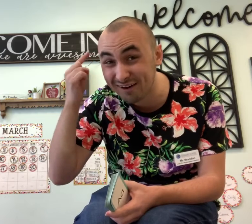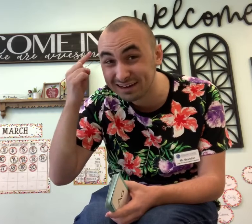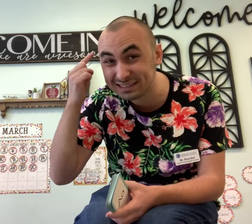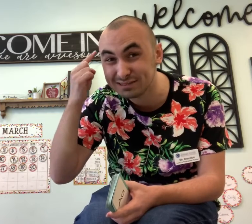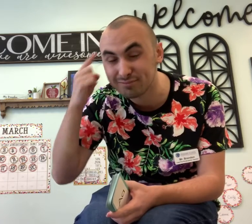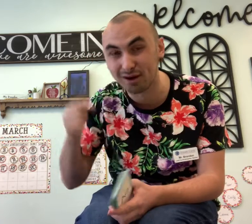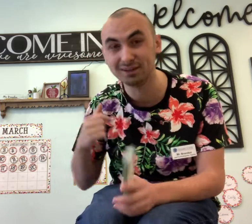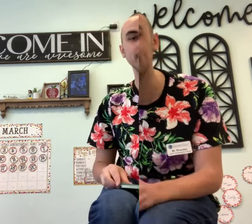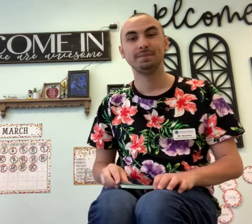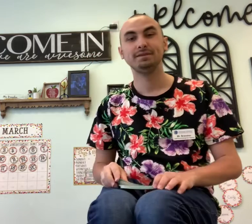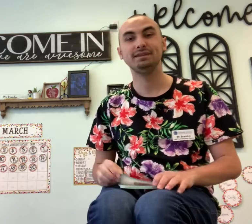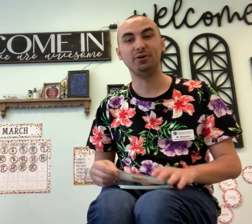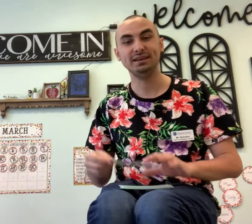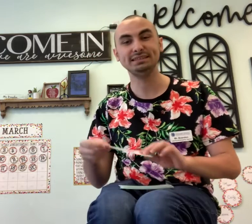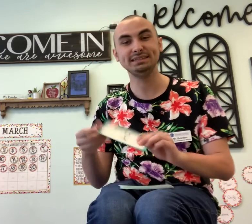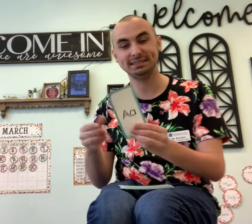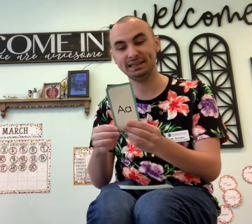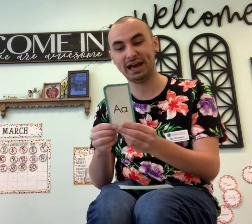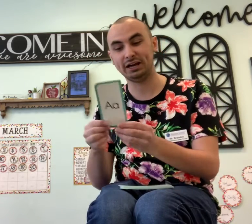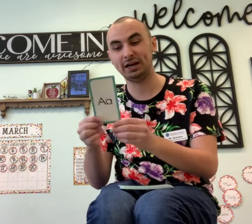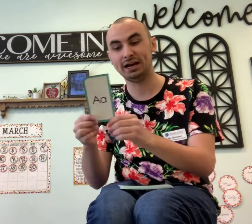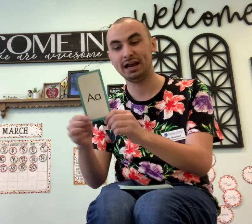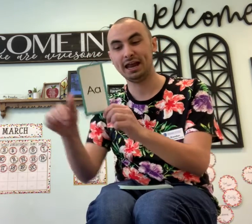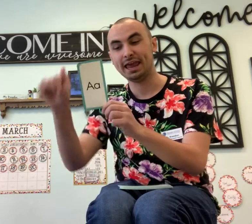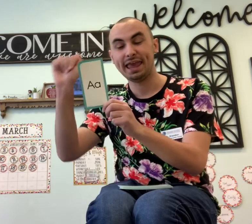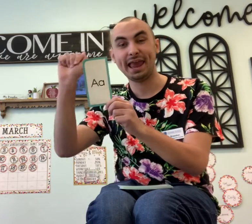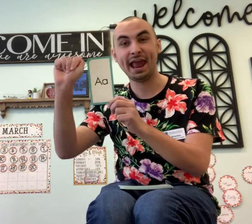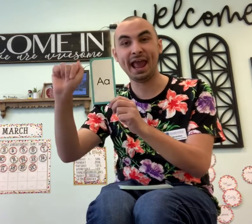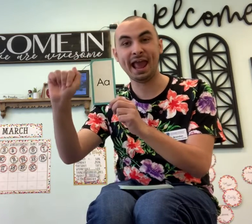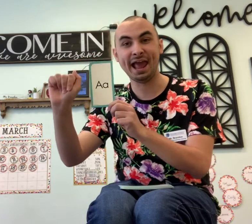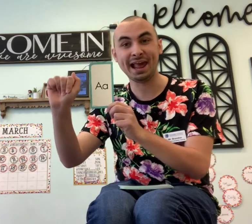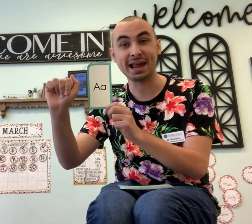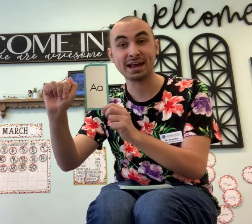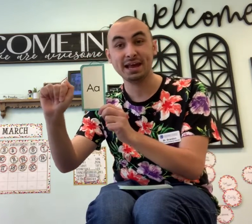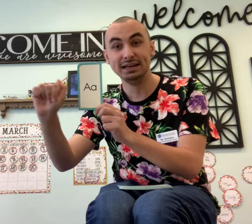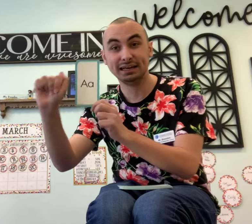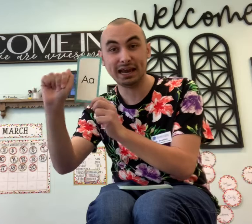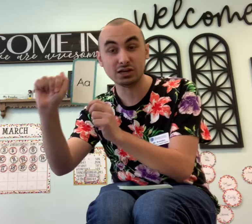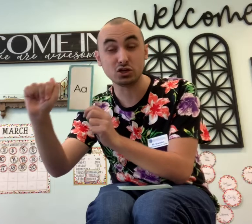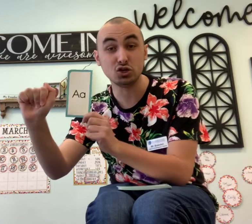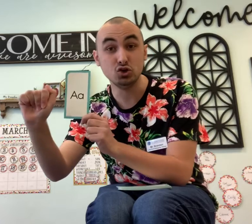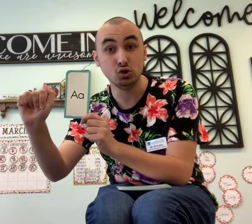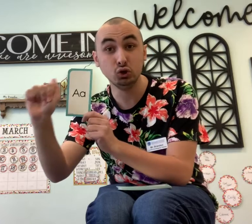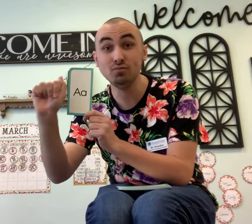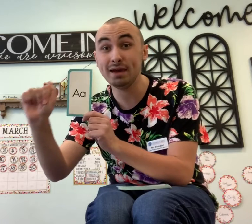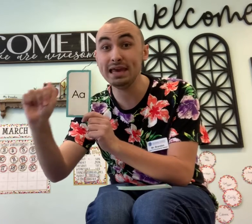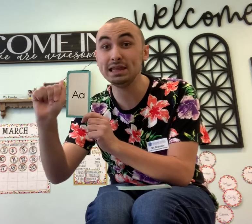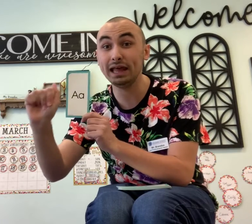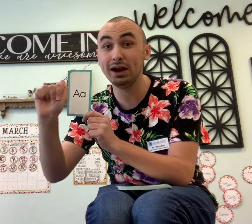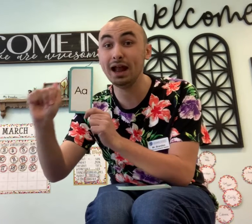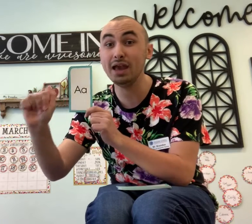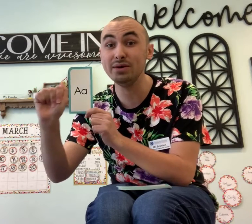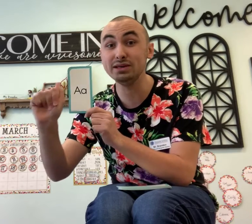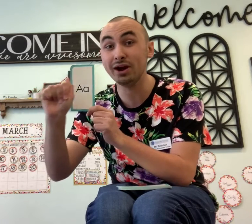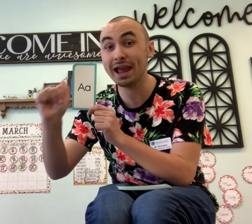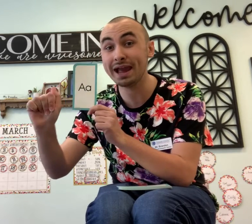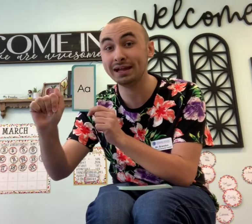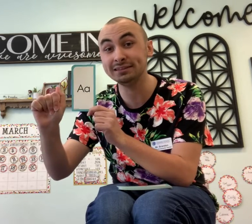very smart. So this is the letter A. Can you make the letter A with your hands?